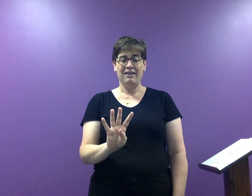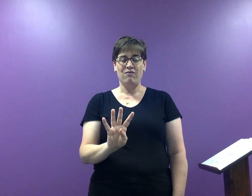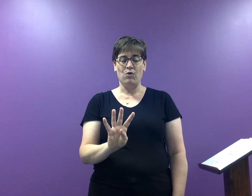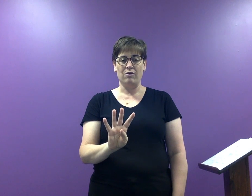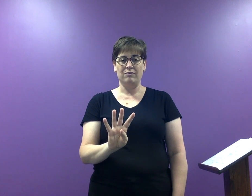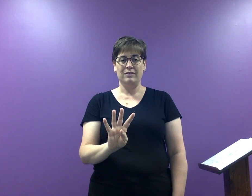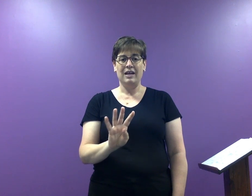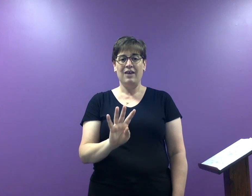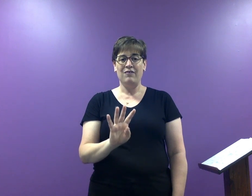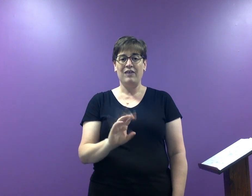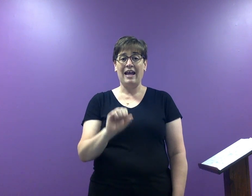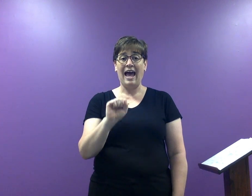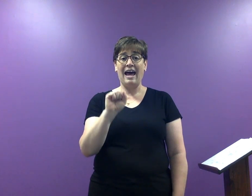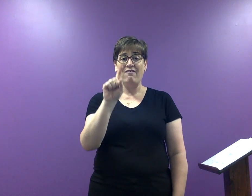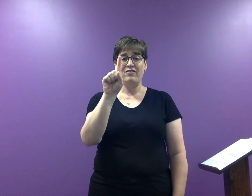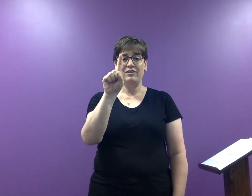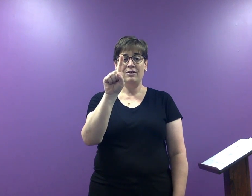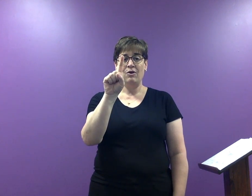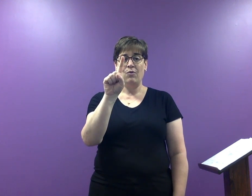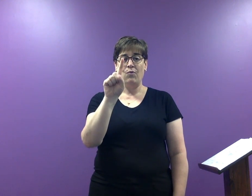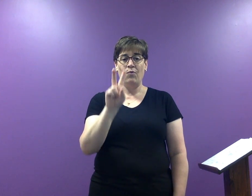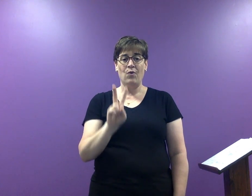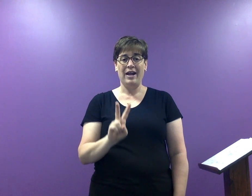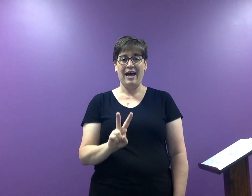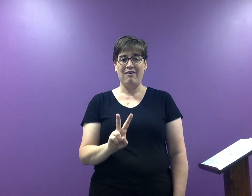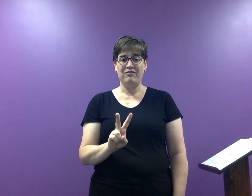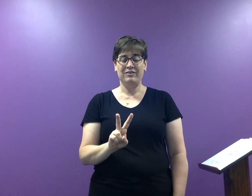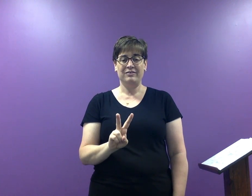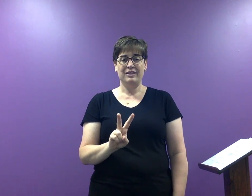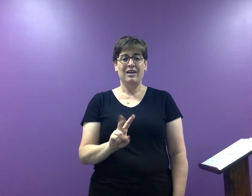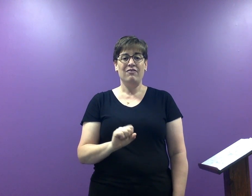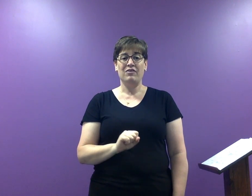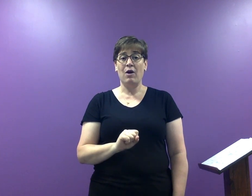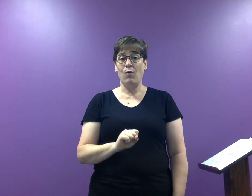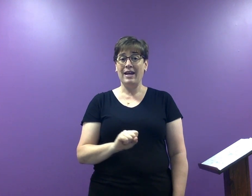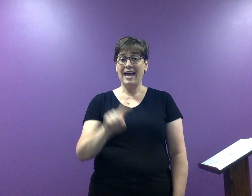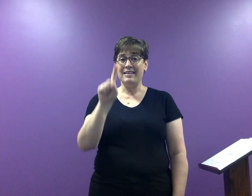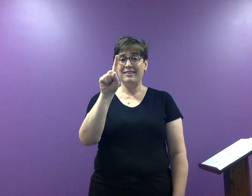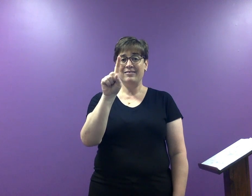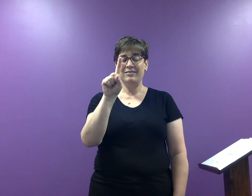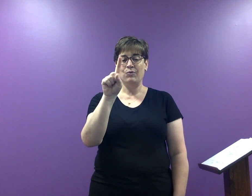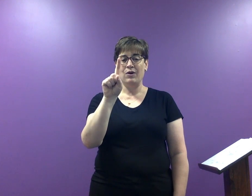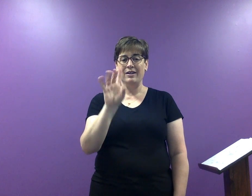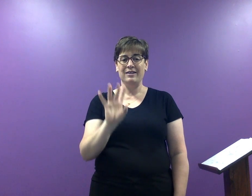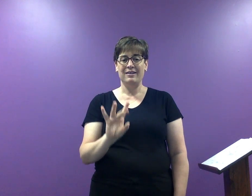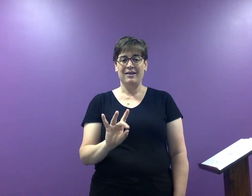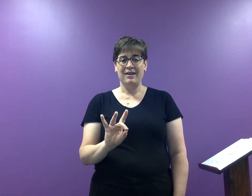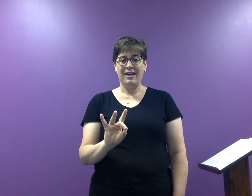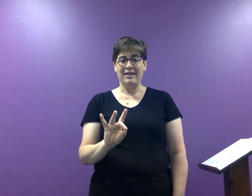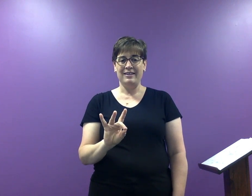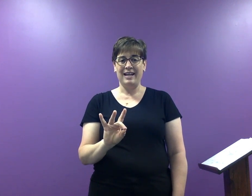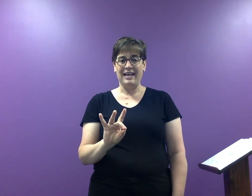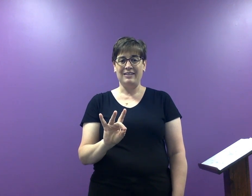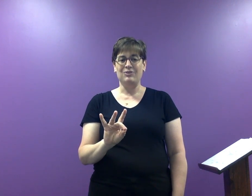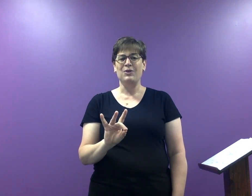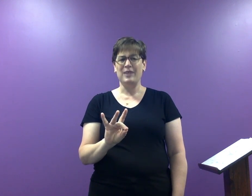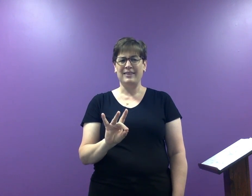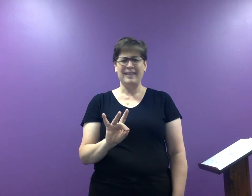4. If you've got a half, 1/2. If you got 1/8, 1 and then an 8. So you get the